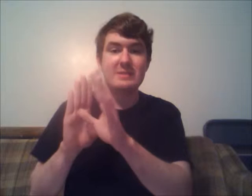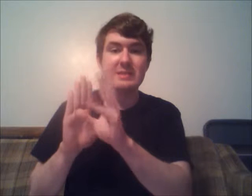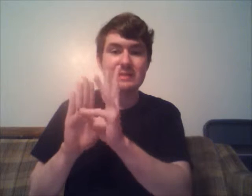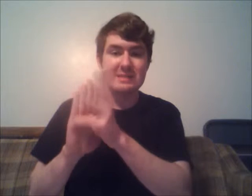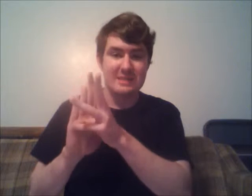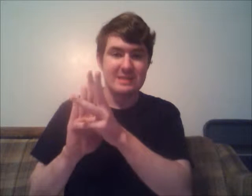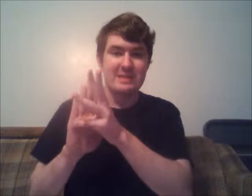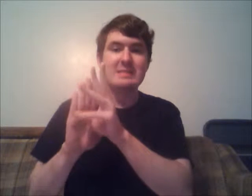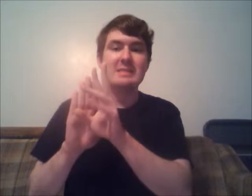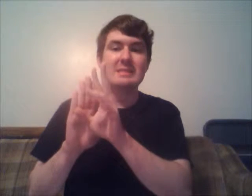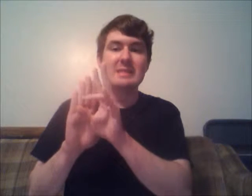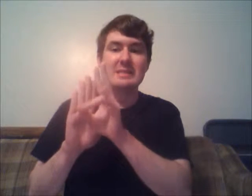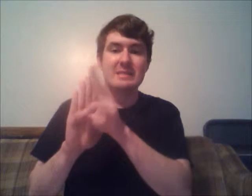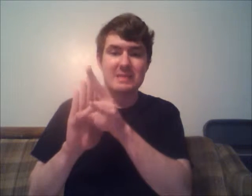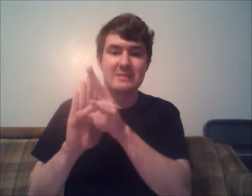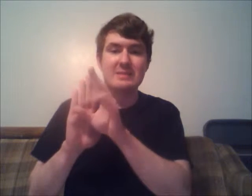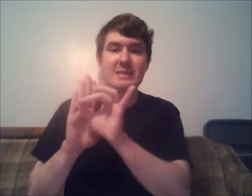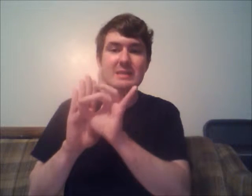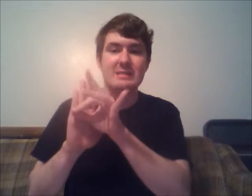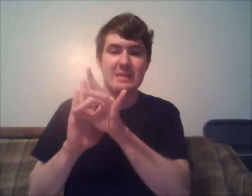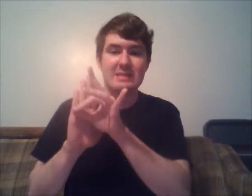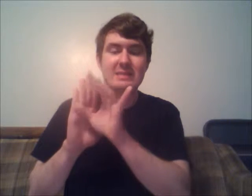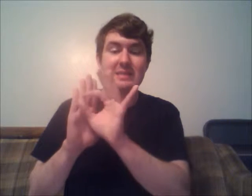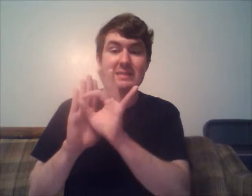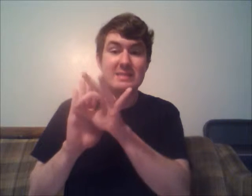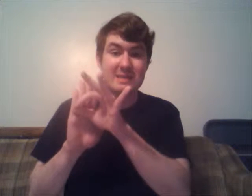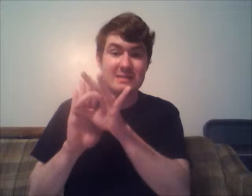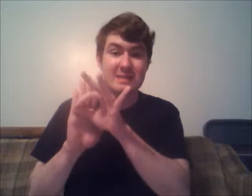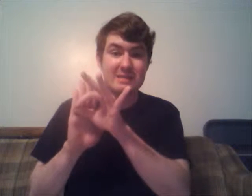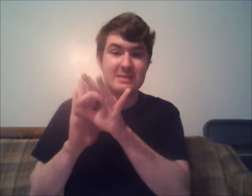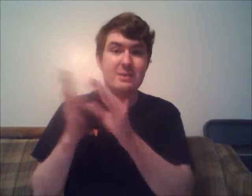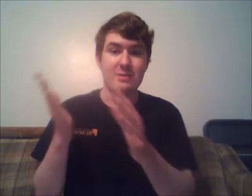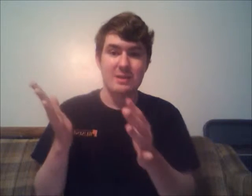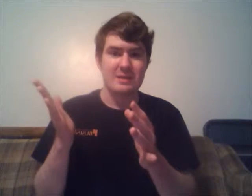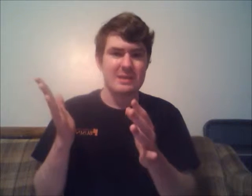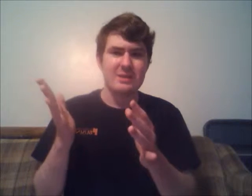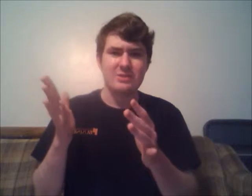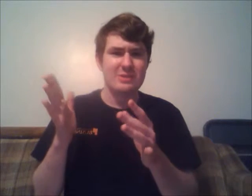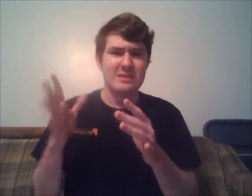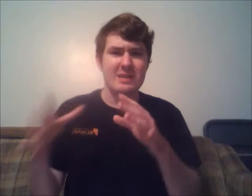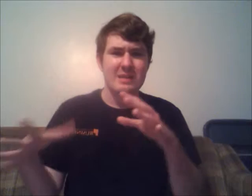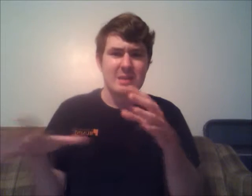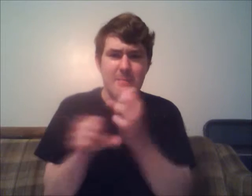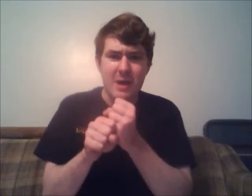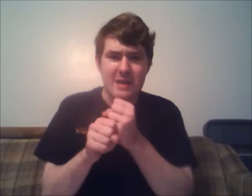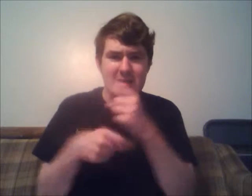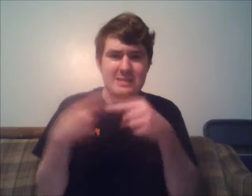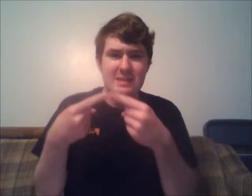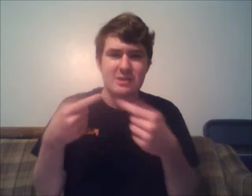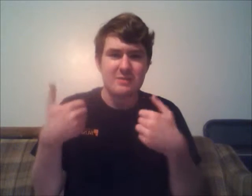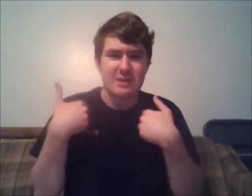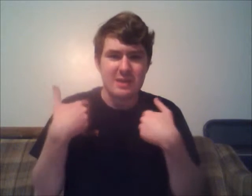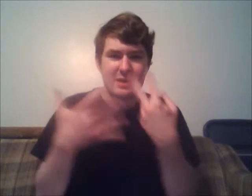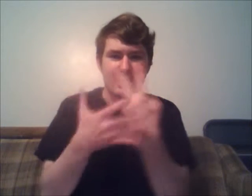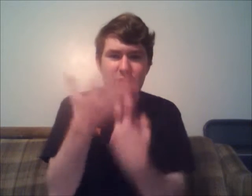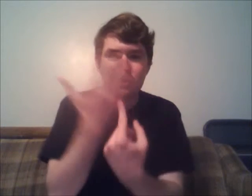seconds, 6 seconds, 7 seconds, 8 seconds, 9 seconds, right? So you can kind of combine the signs. You have like a 2 and